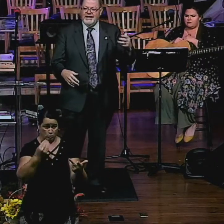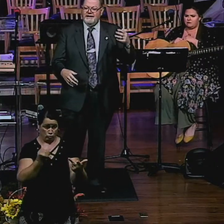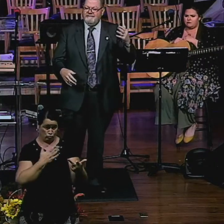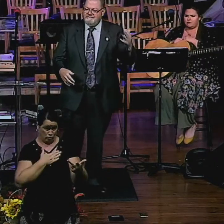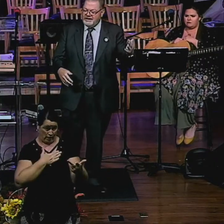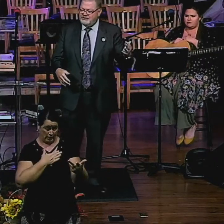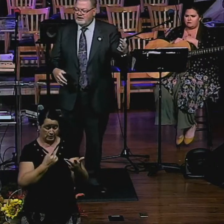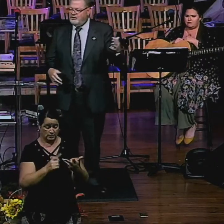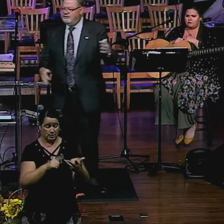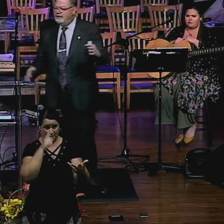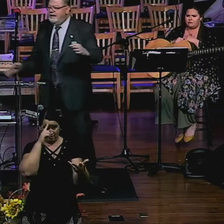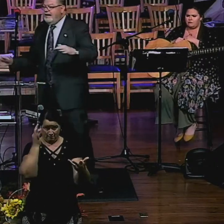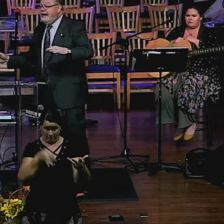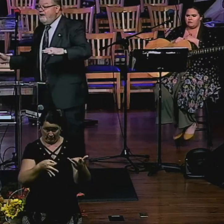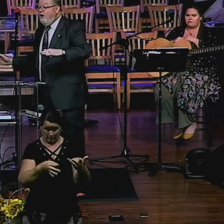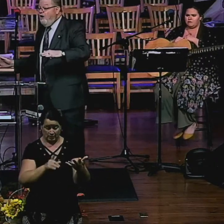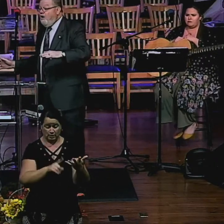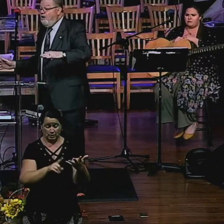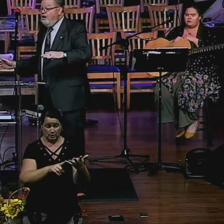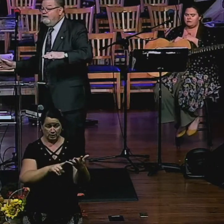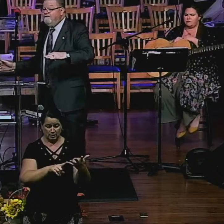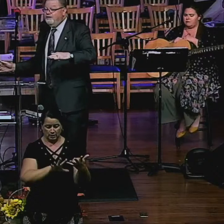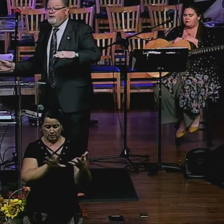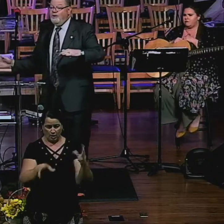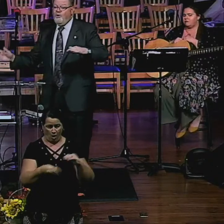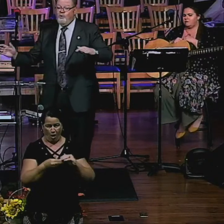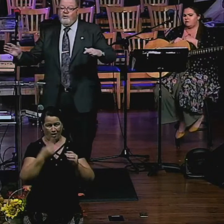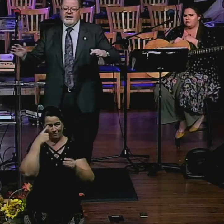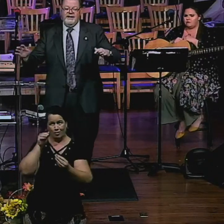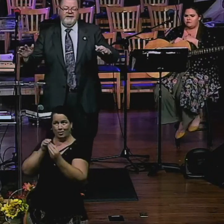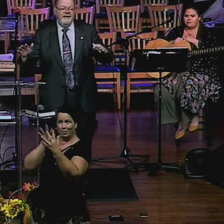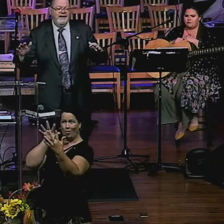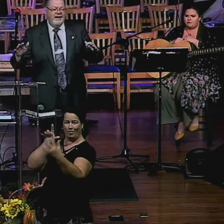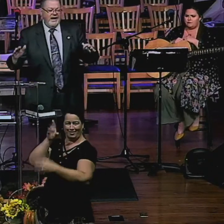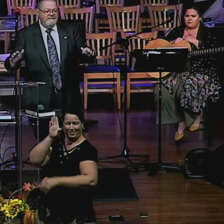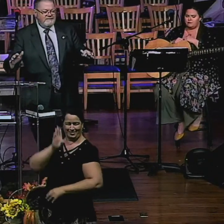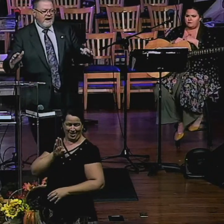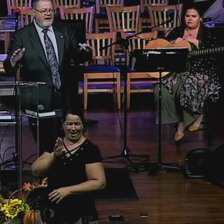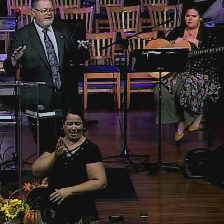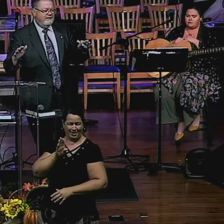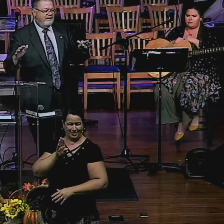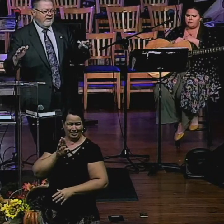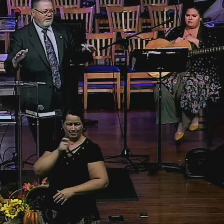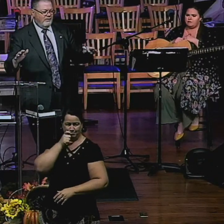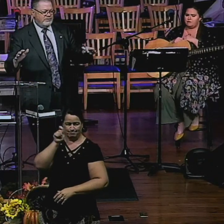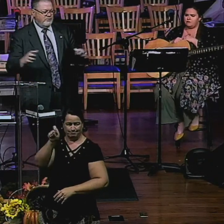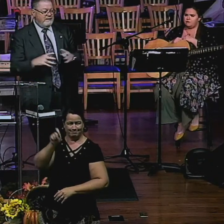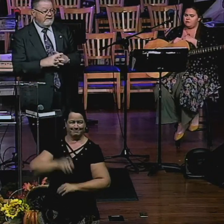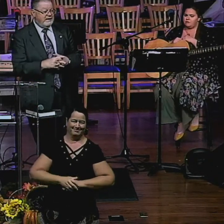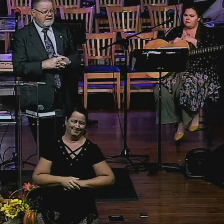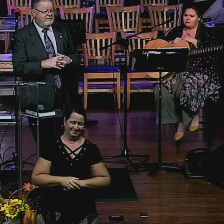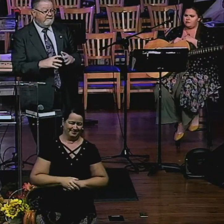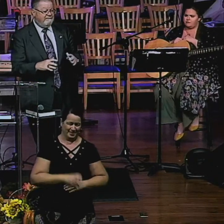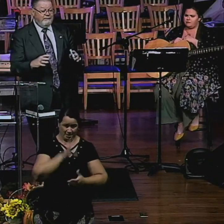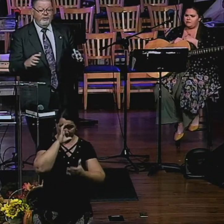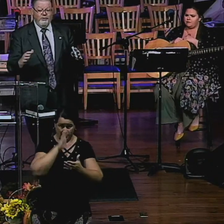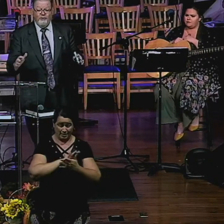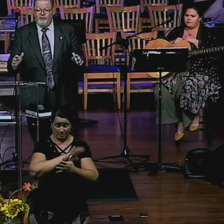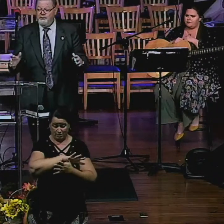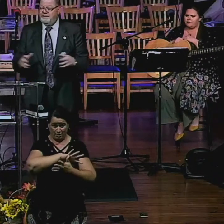alone, faith alone, and all for the glory of God alone. So we believe